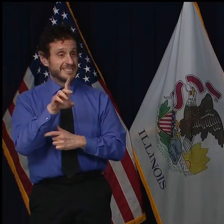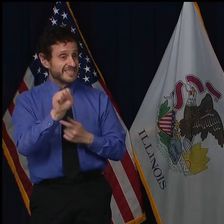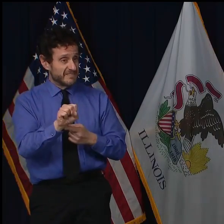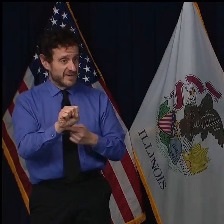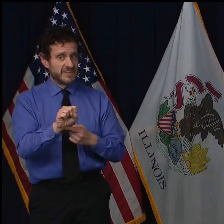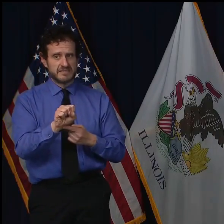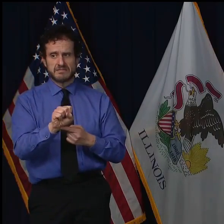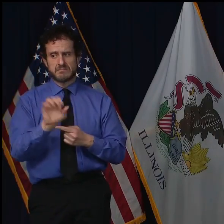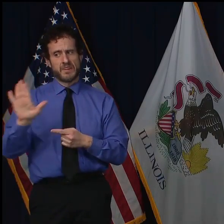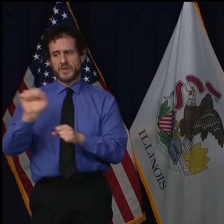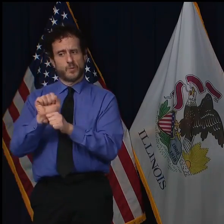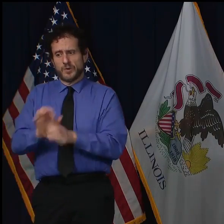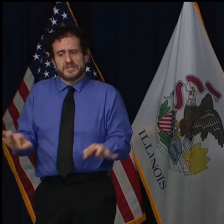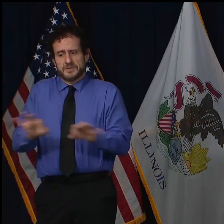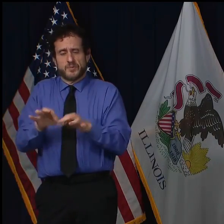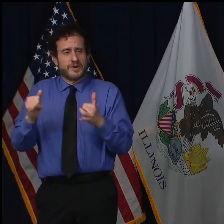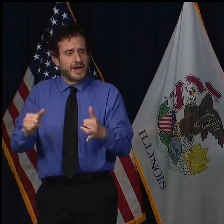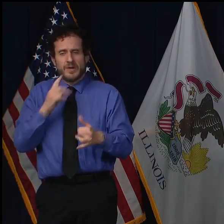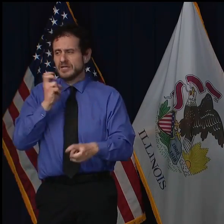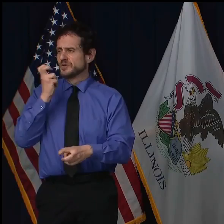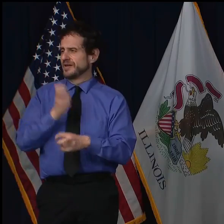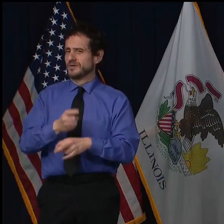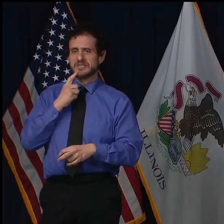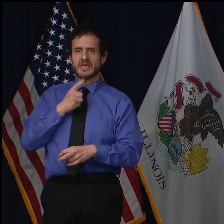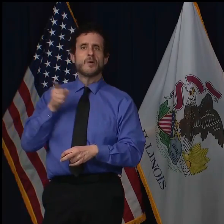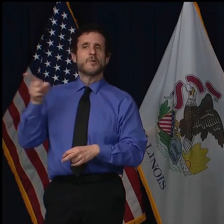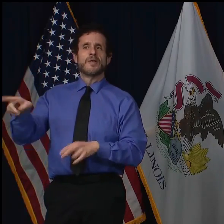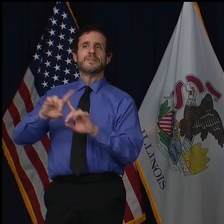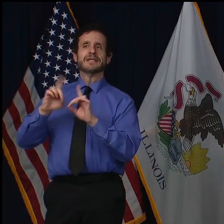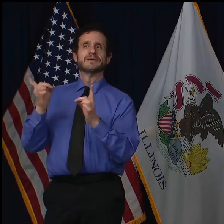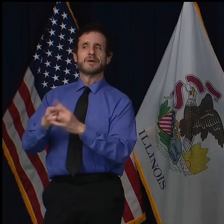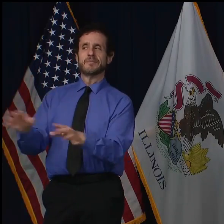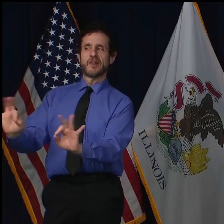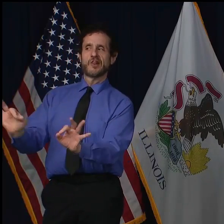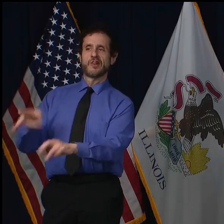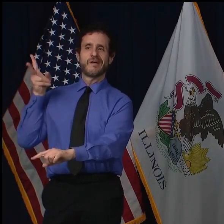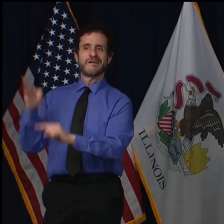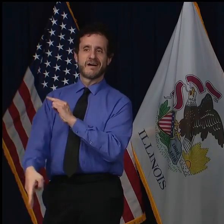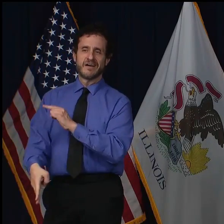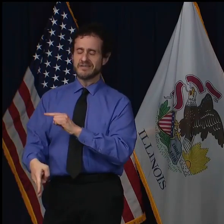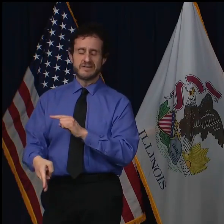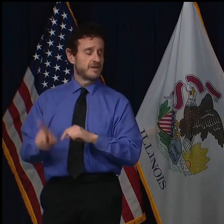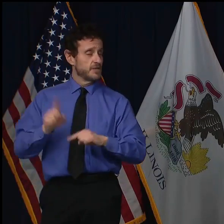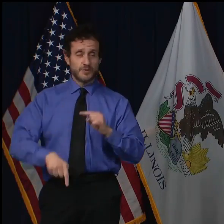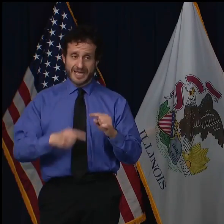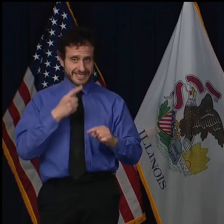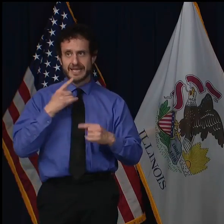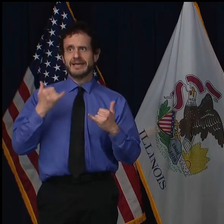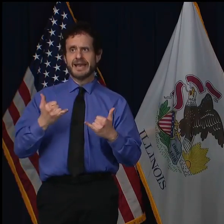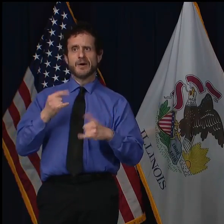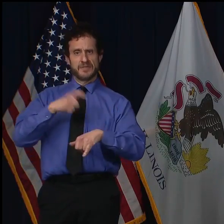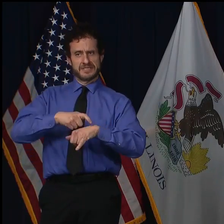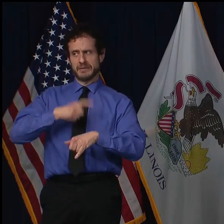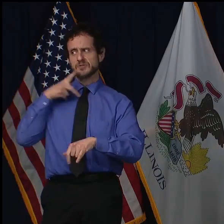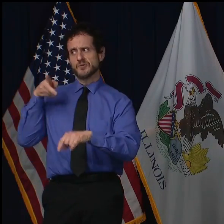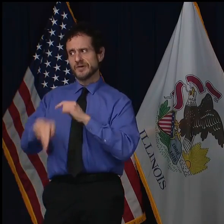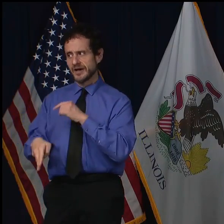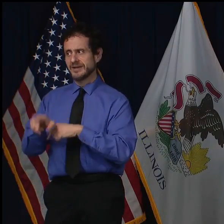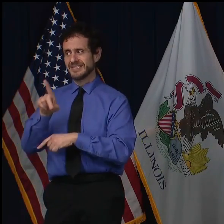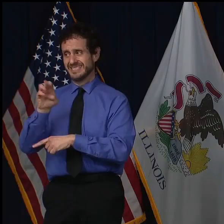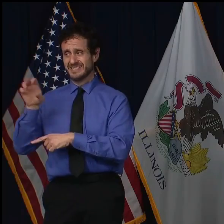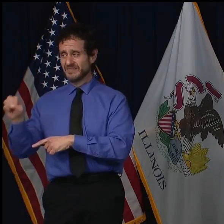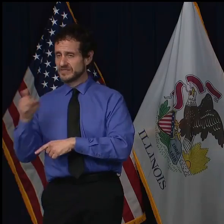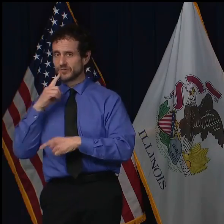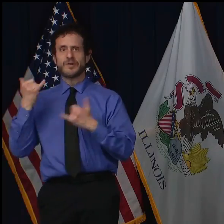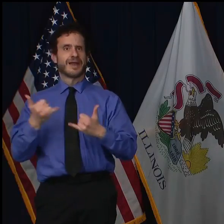DCFS and others. It's very difficult to say that now in this circumstance, well, now's a good time for us to cut